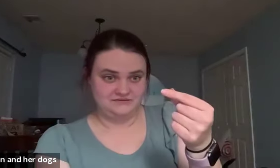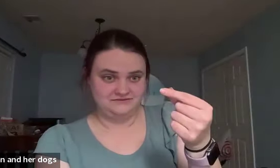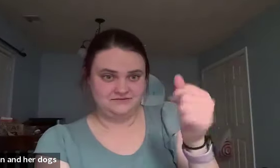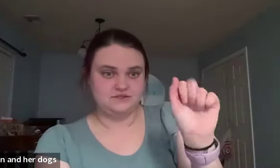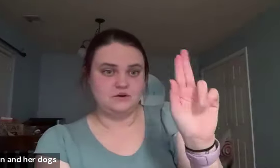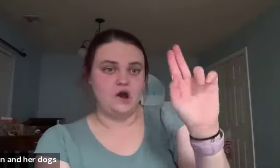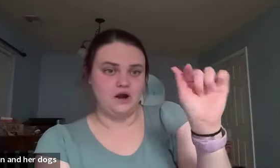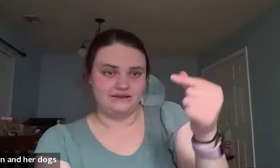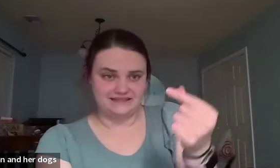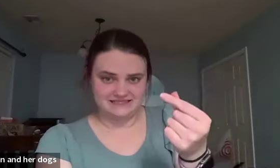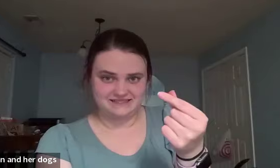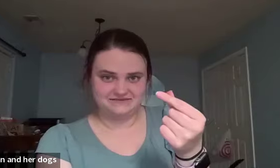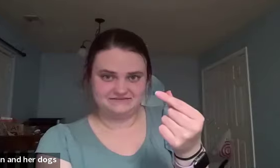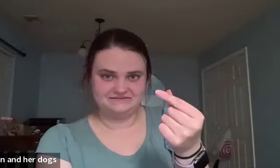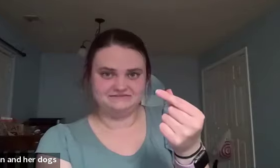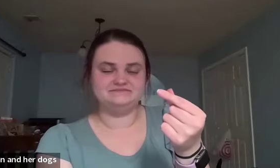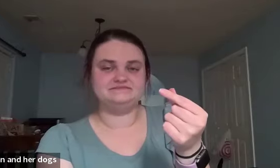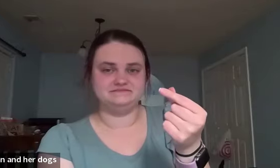A-U-G. So August.